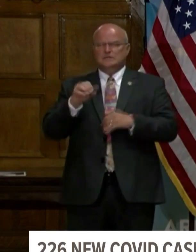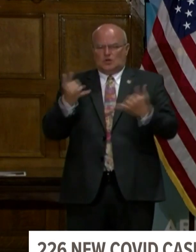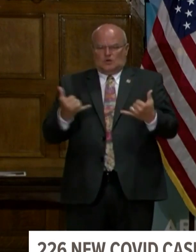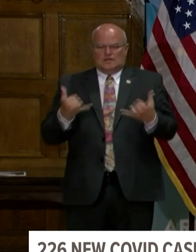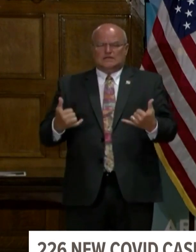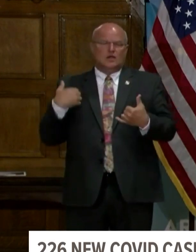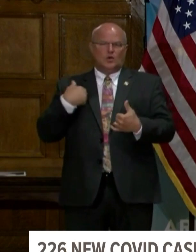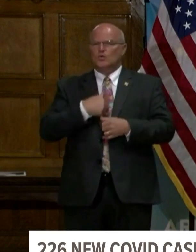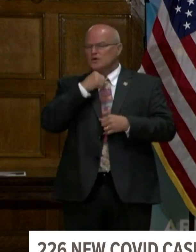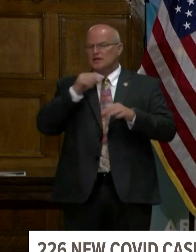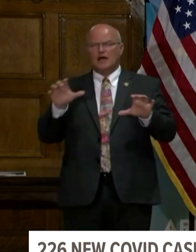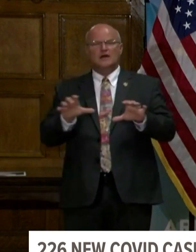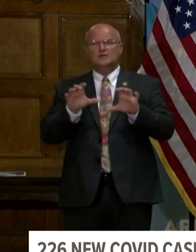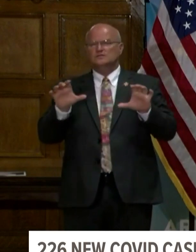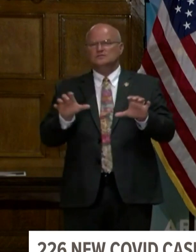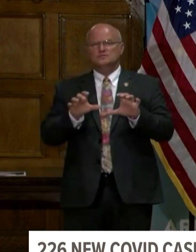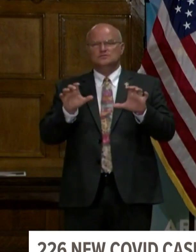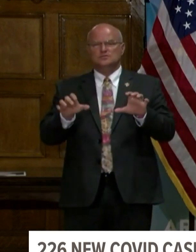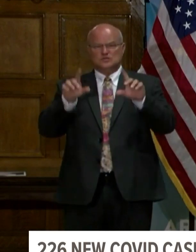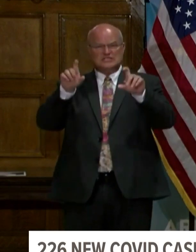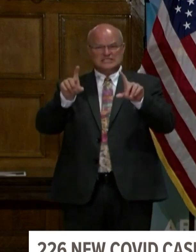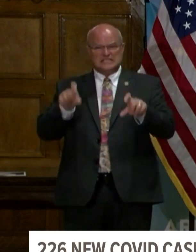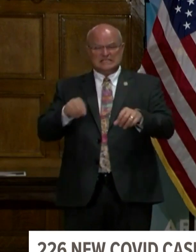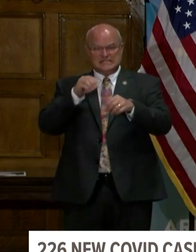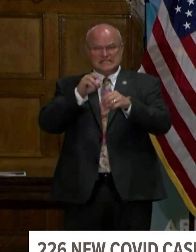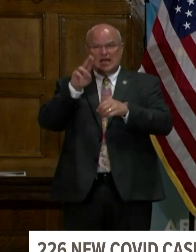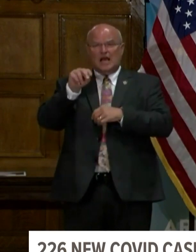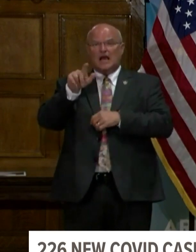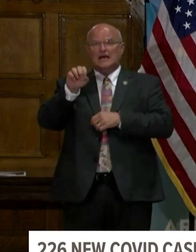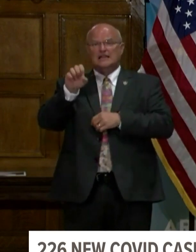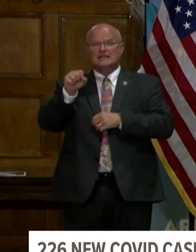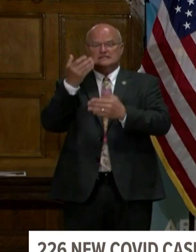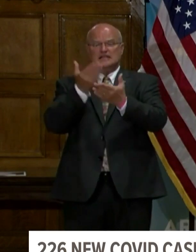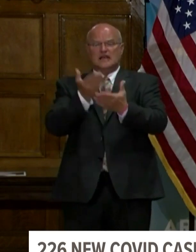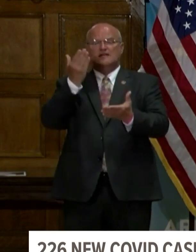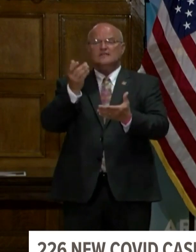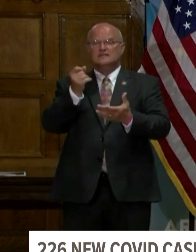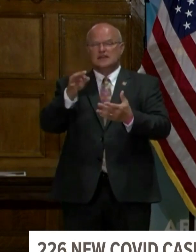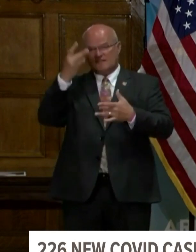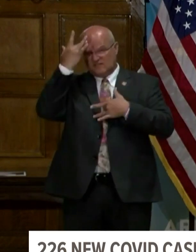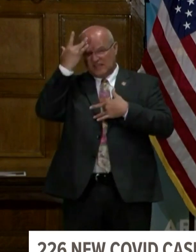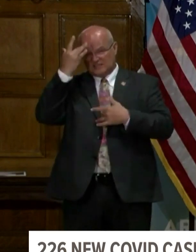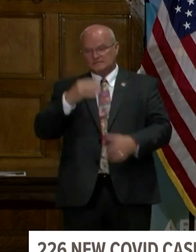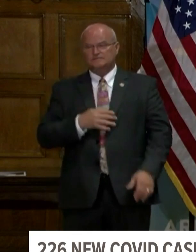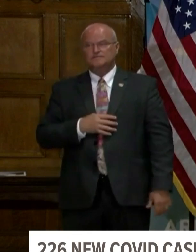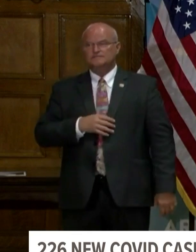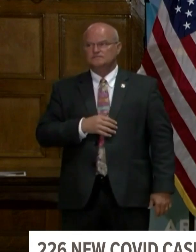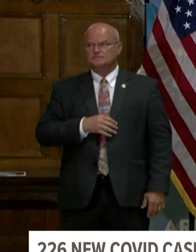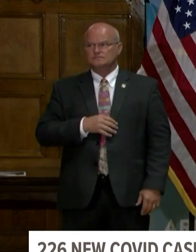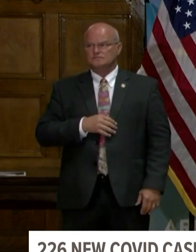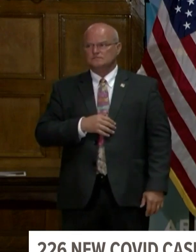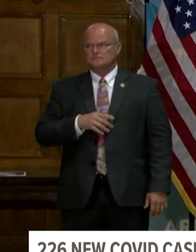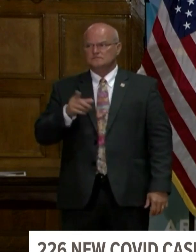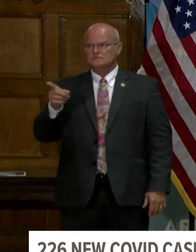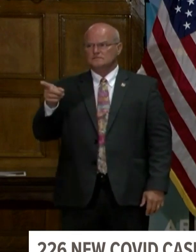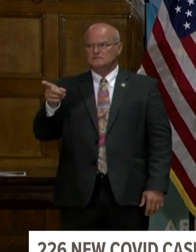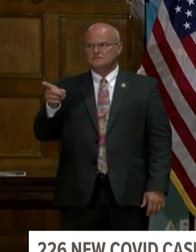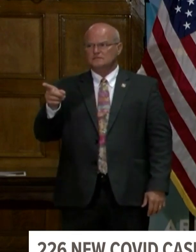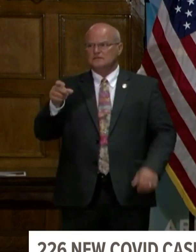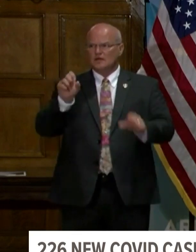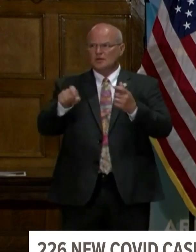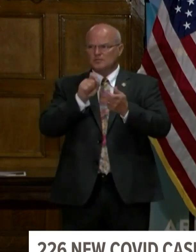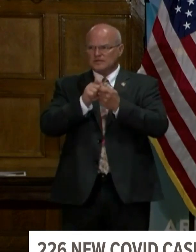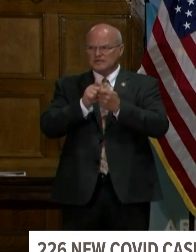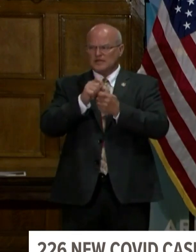at this point we're not doing testing unless there's evidence of infection. Smith, is there